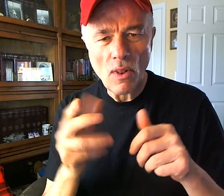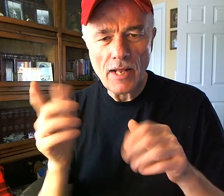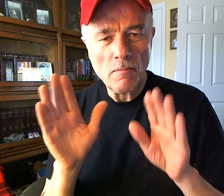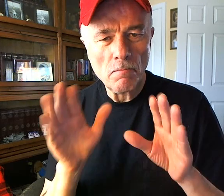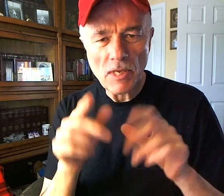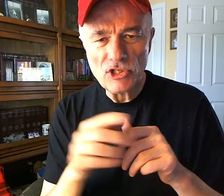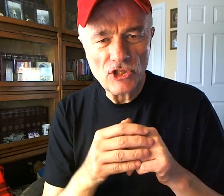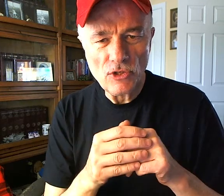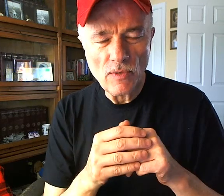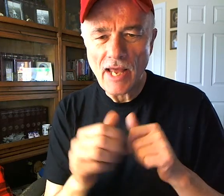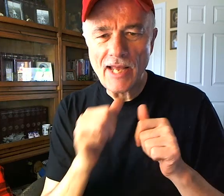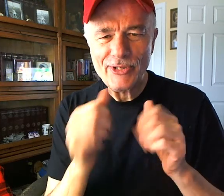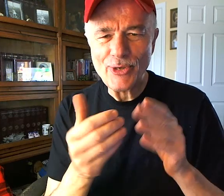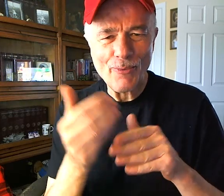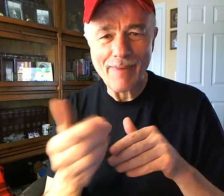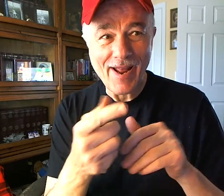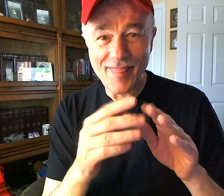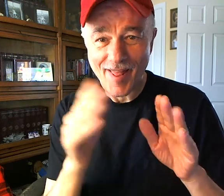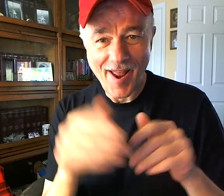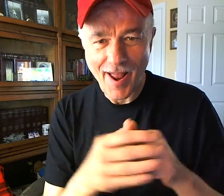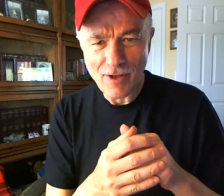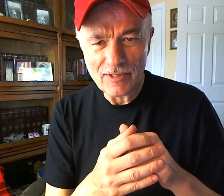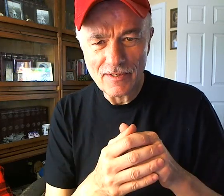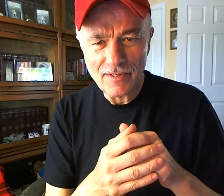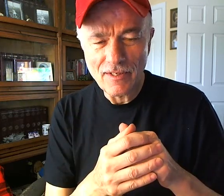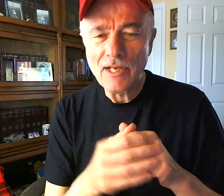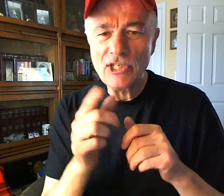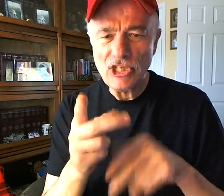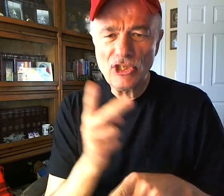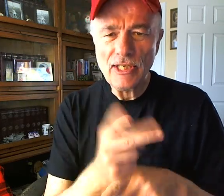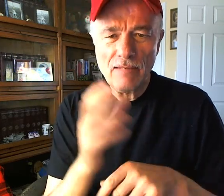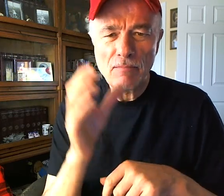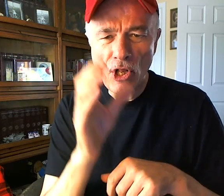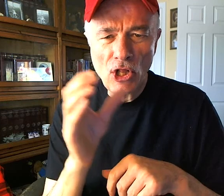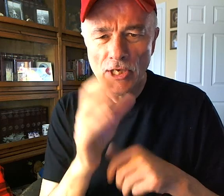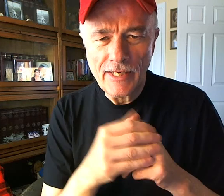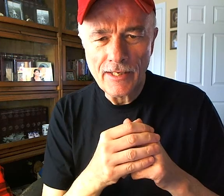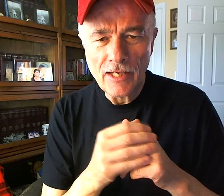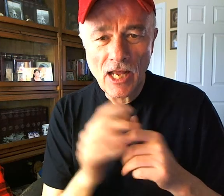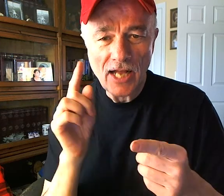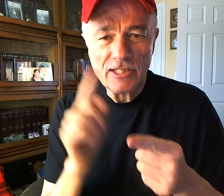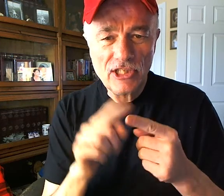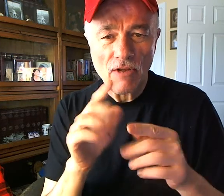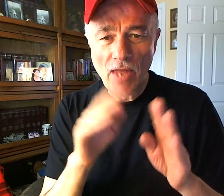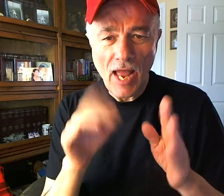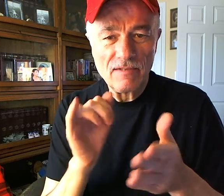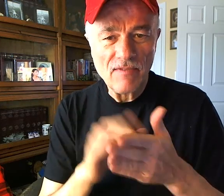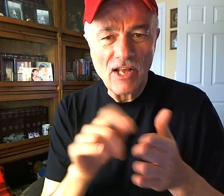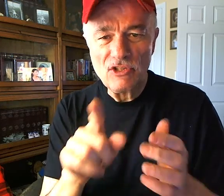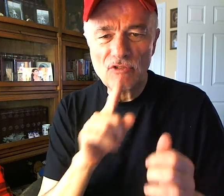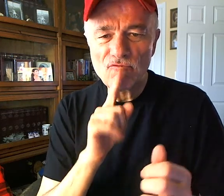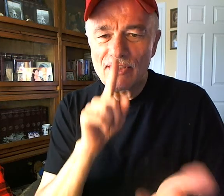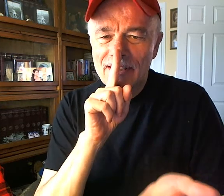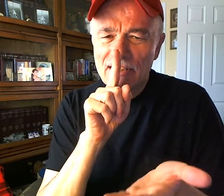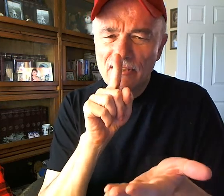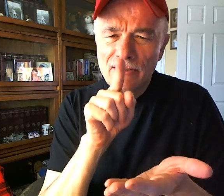around $80, we've got custom lights. It's really helpful in blending the sort of modern with the vintage, since you have a lot of vintage pieces. You've